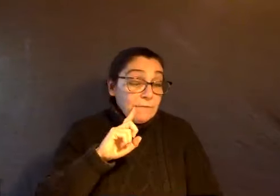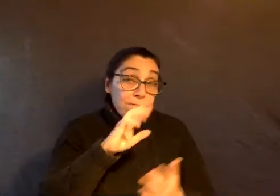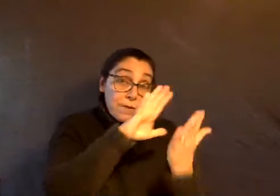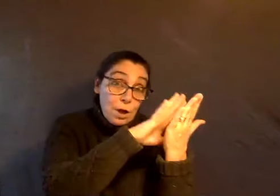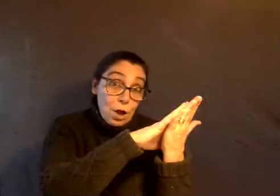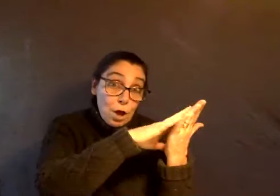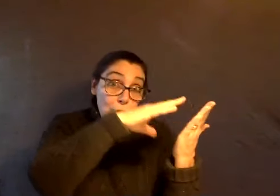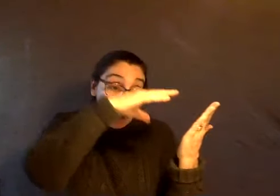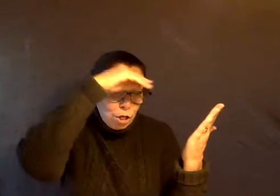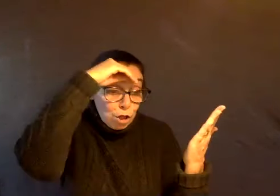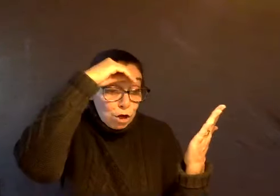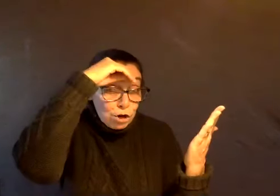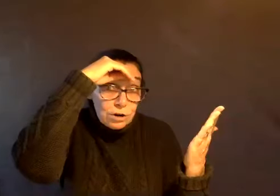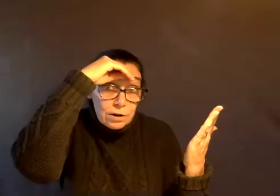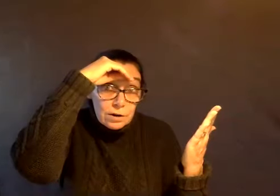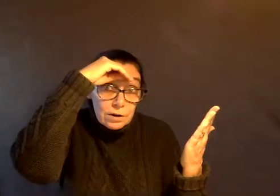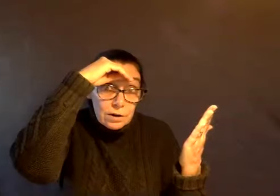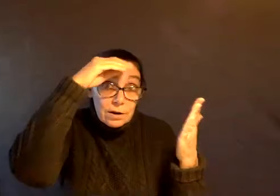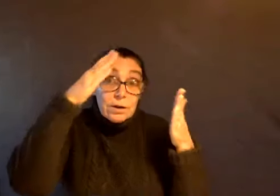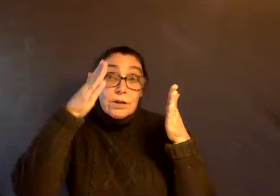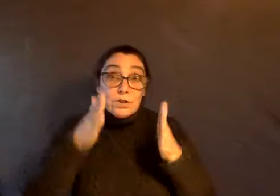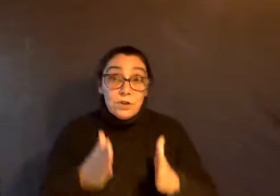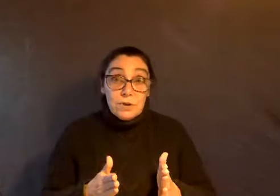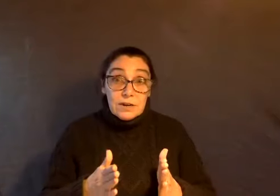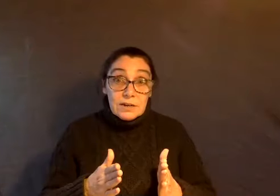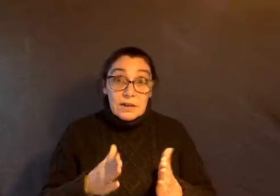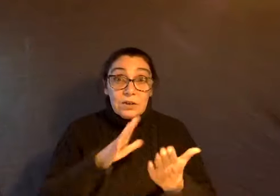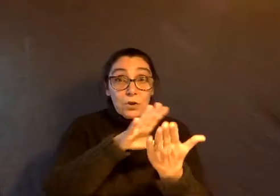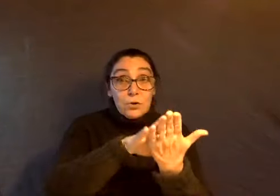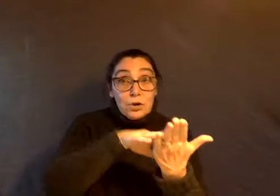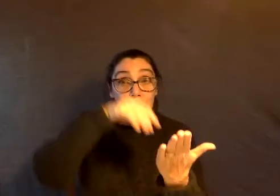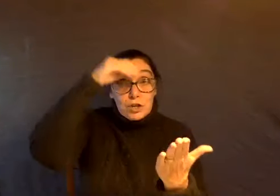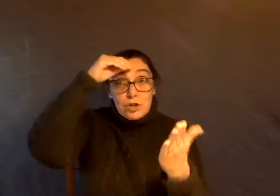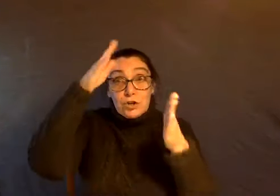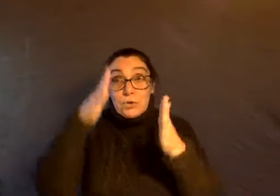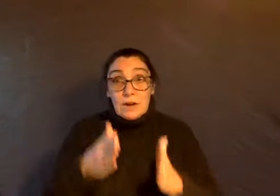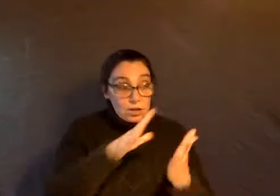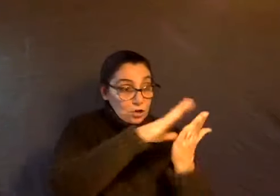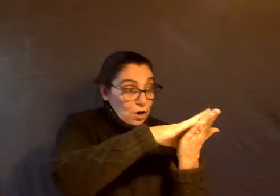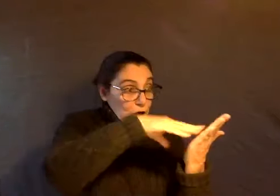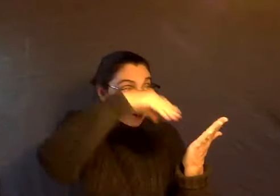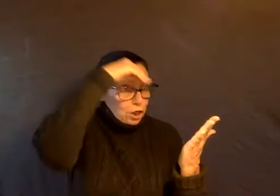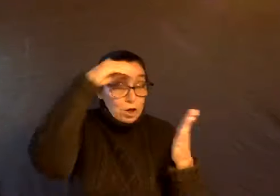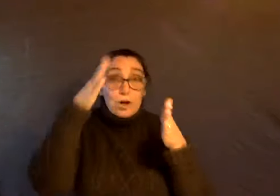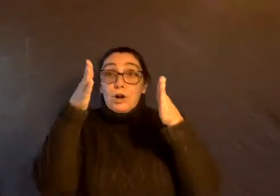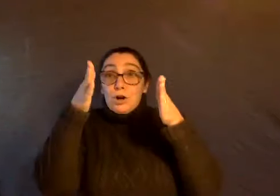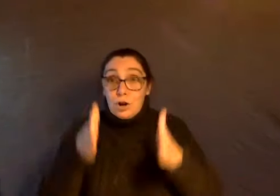deaf learn student. So you're a student, you're a